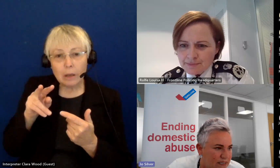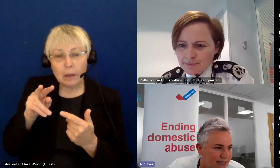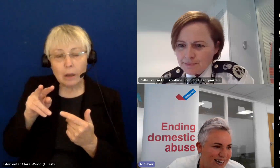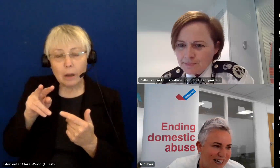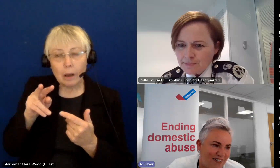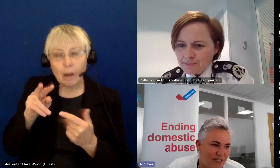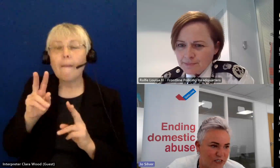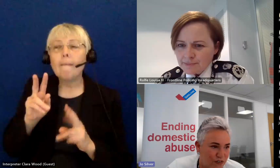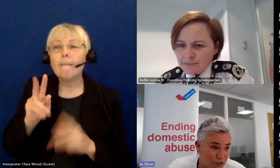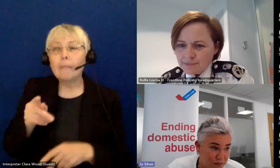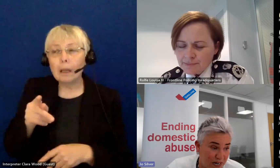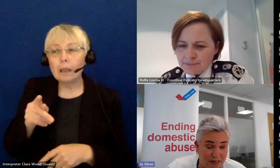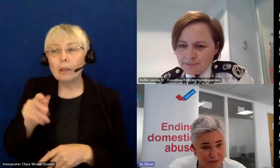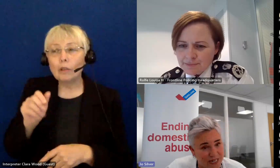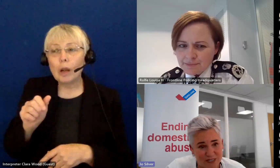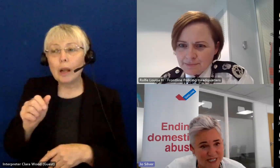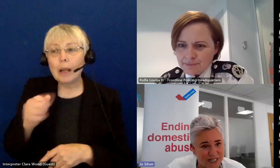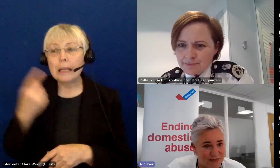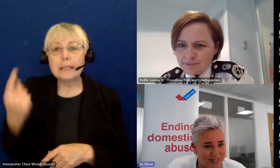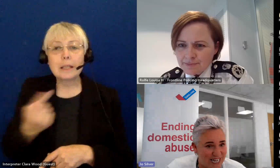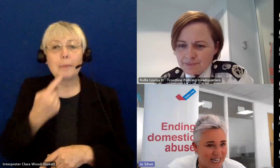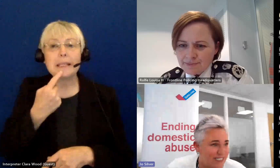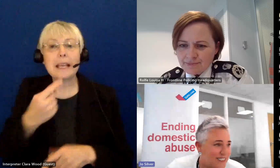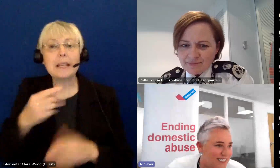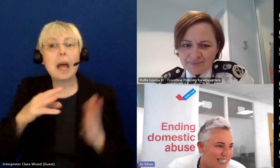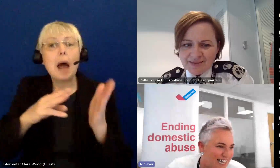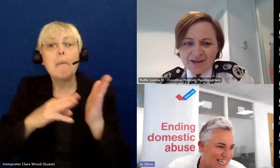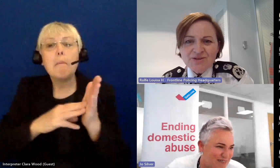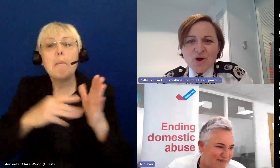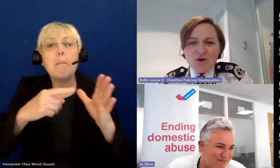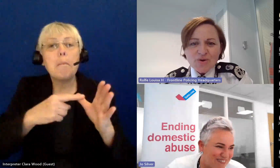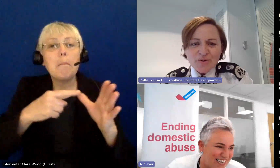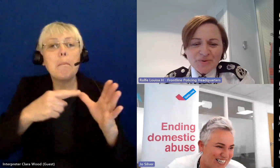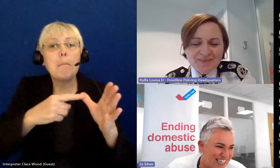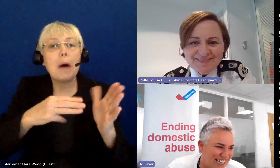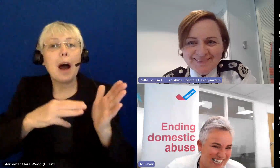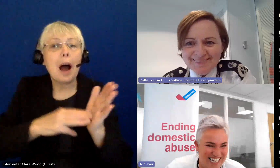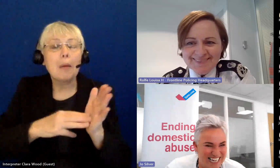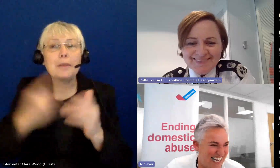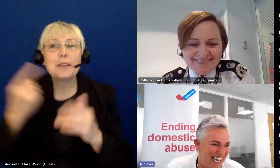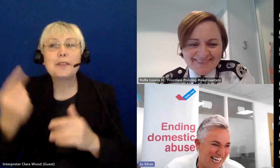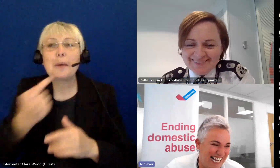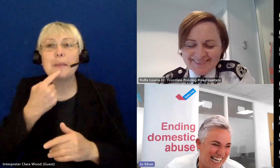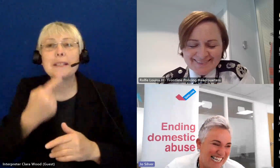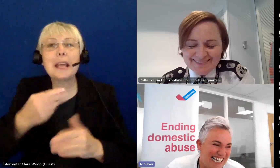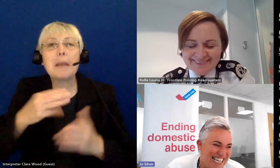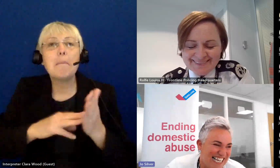Okay. Oh, somebody's called you mom. I want to start with that. No.